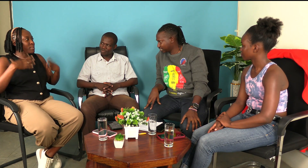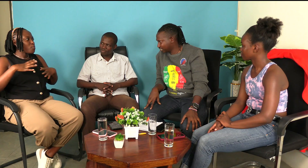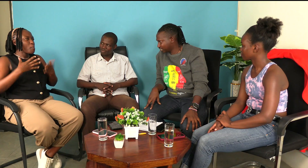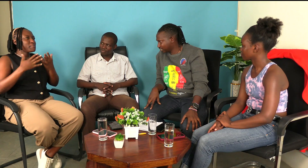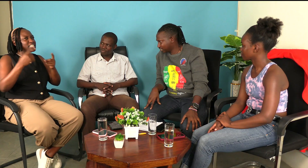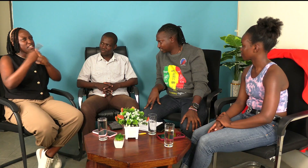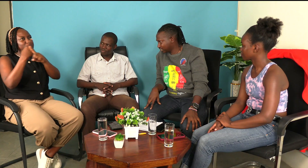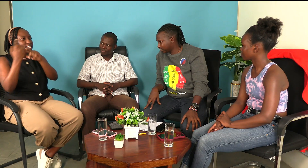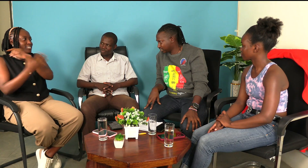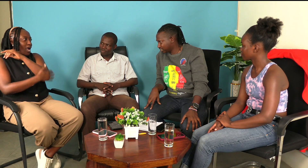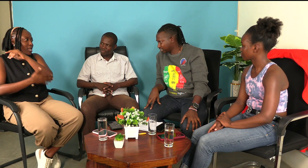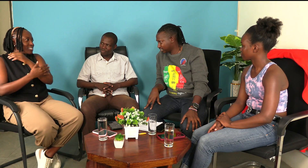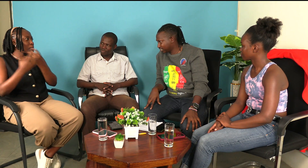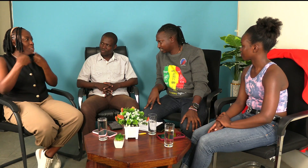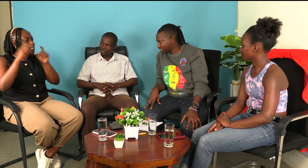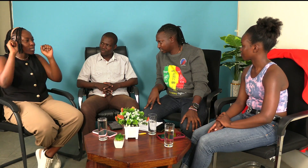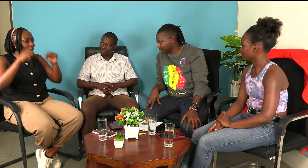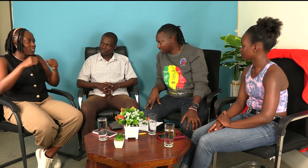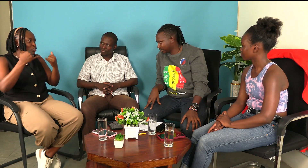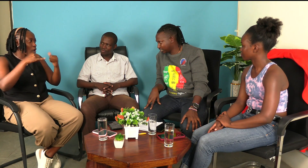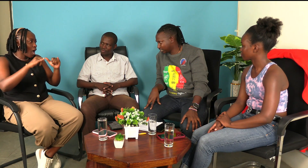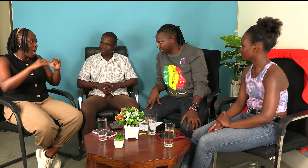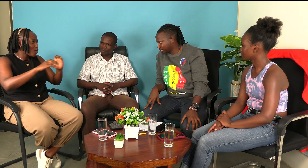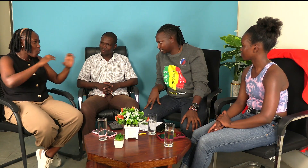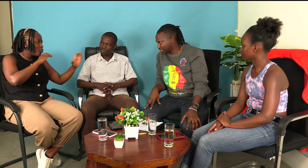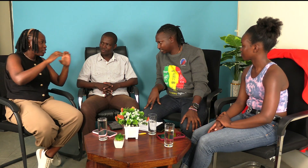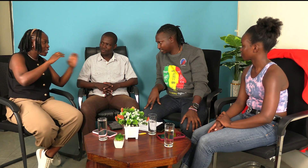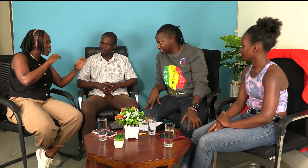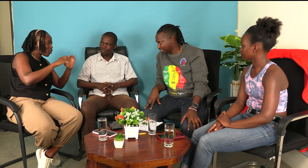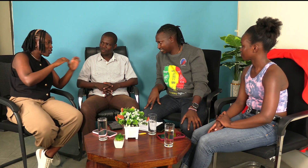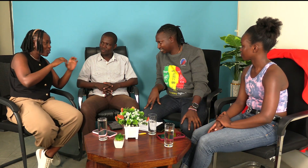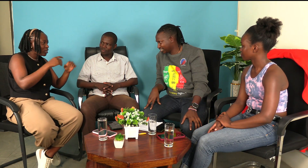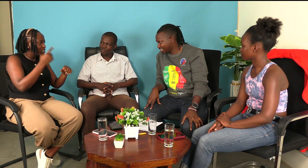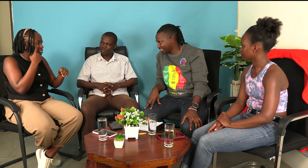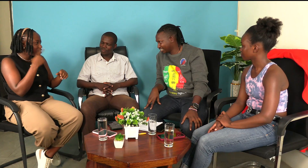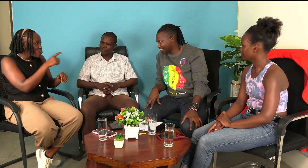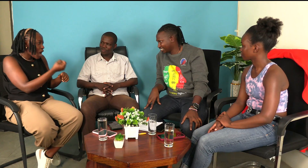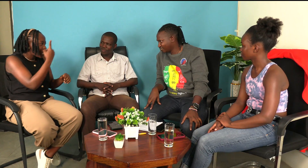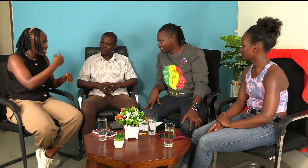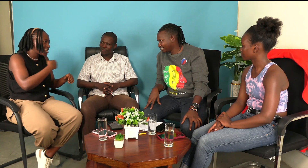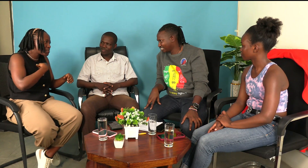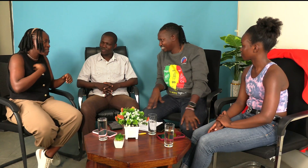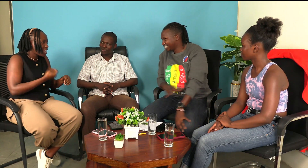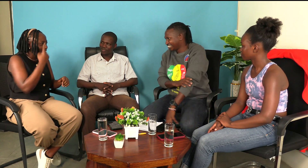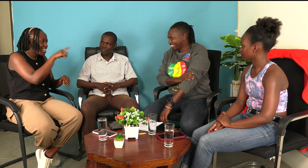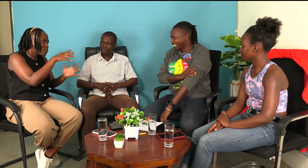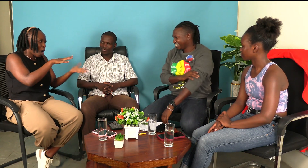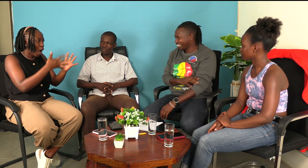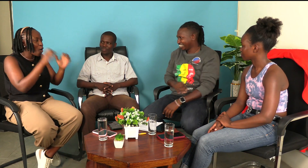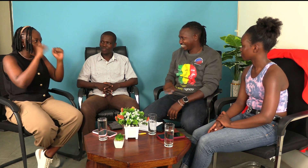language. Maybe people from different countries now, you have different types of sign language, but you try to communicate with one another. Can